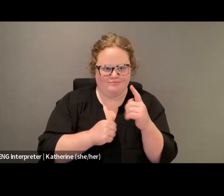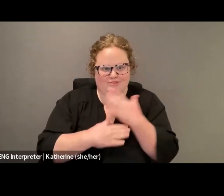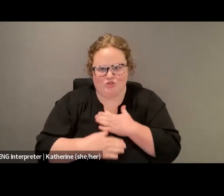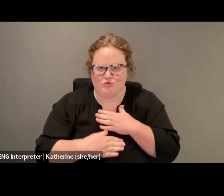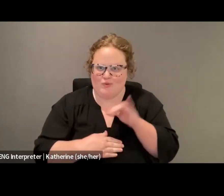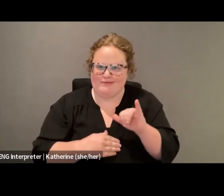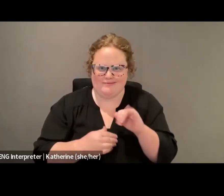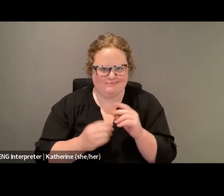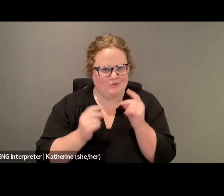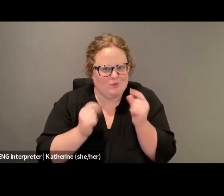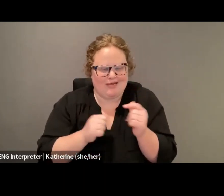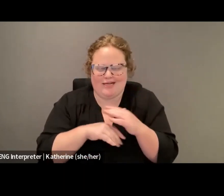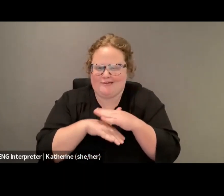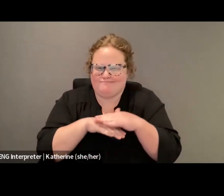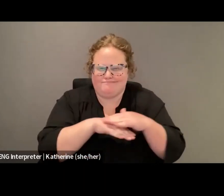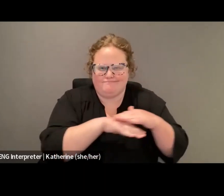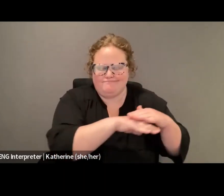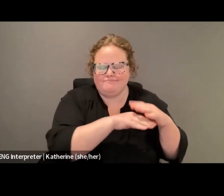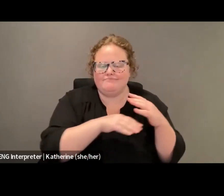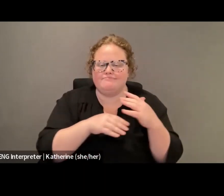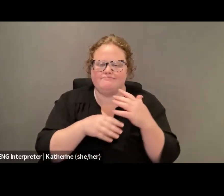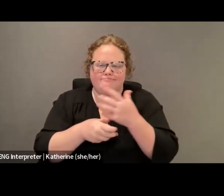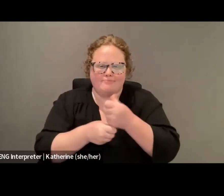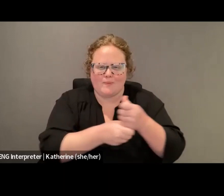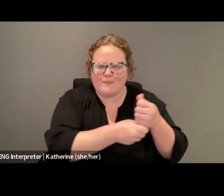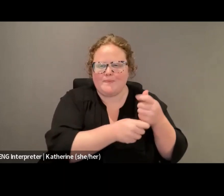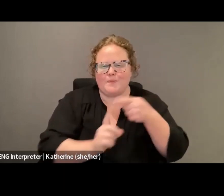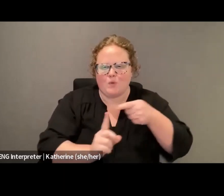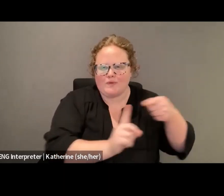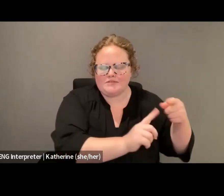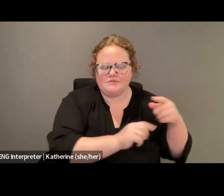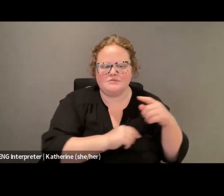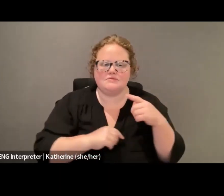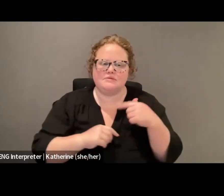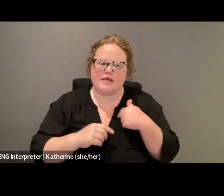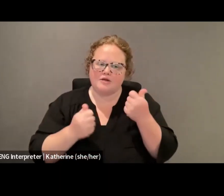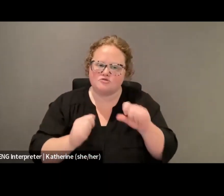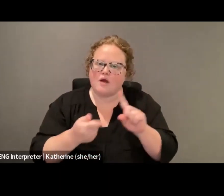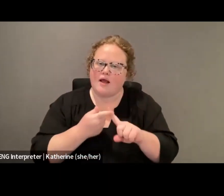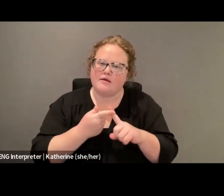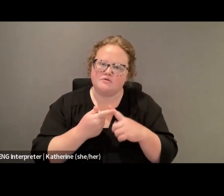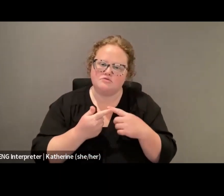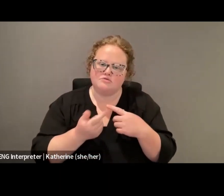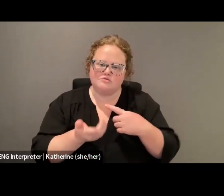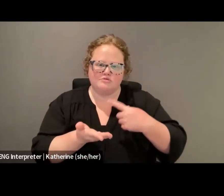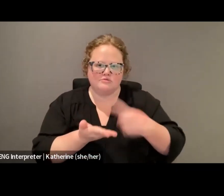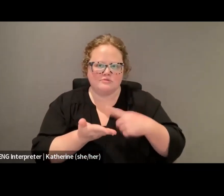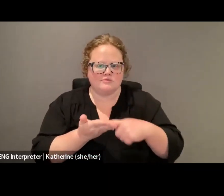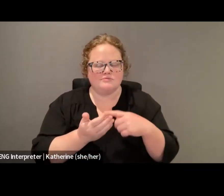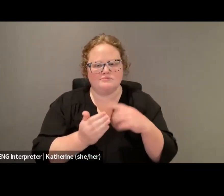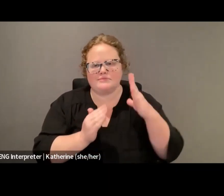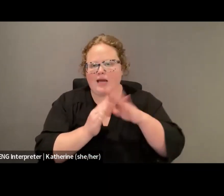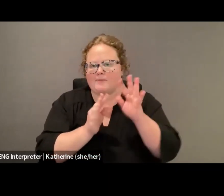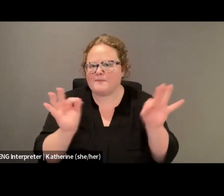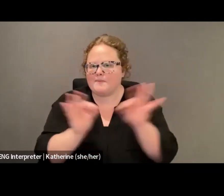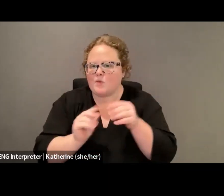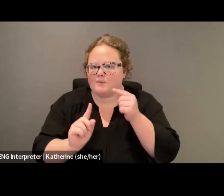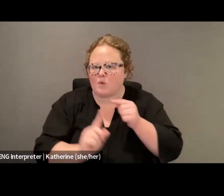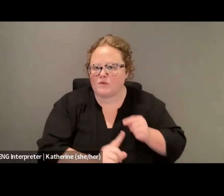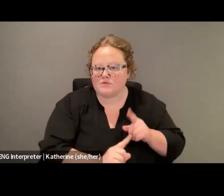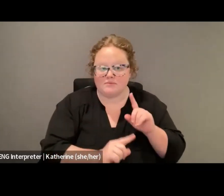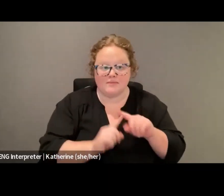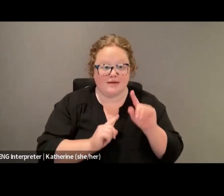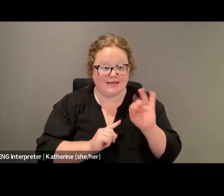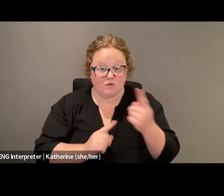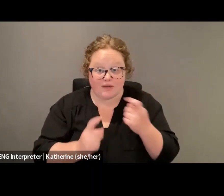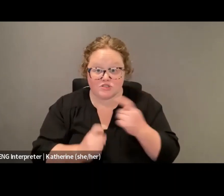the greatest hits, but if you have any questions, please share them in the chat at the end, and we're looking forward to hearing from